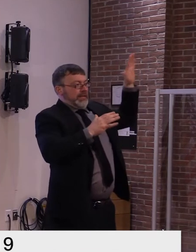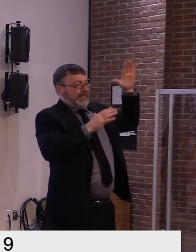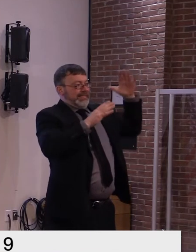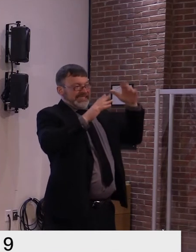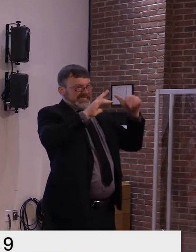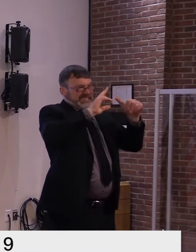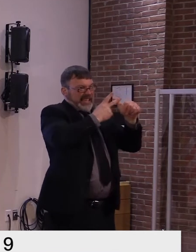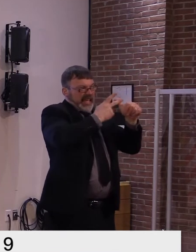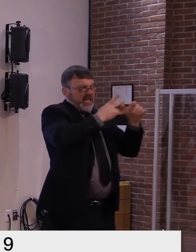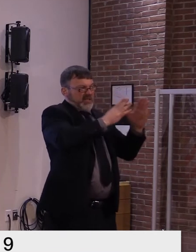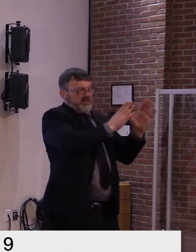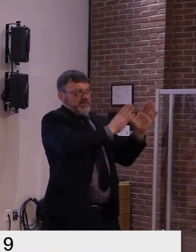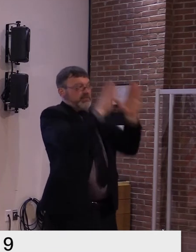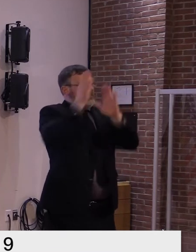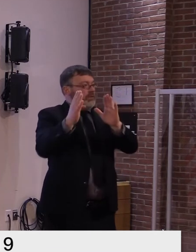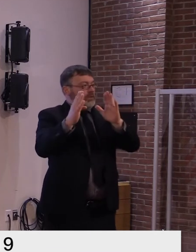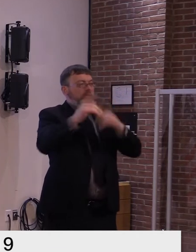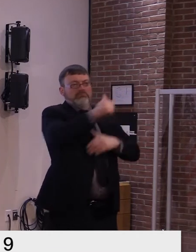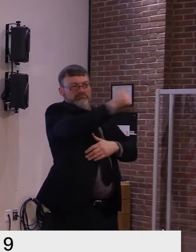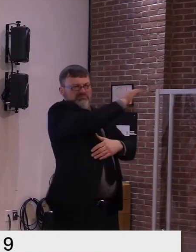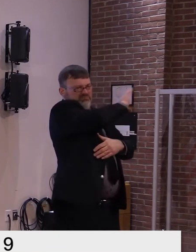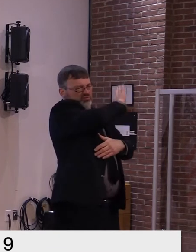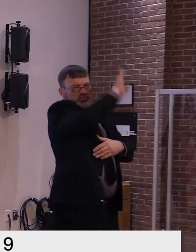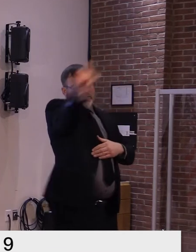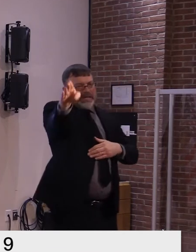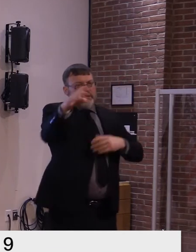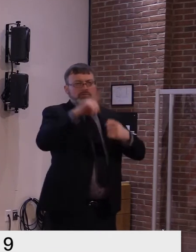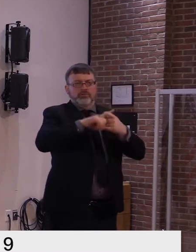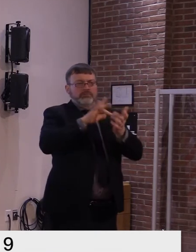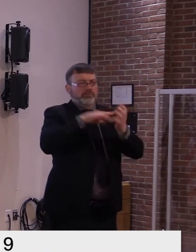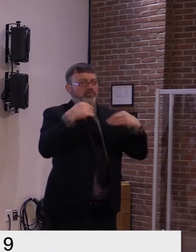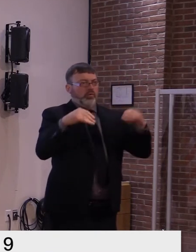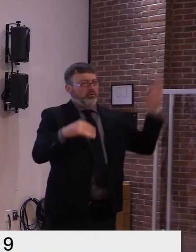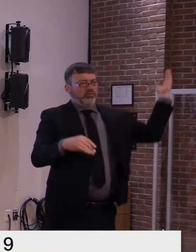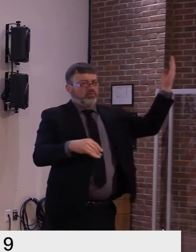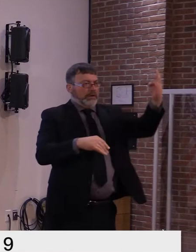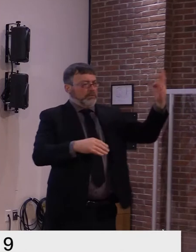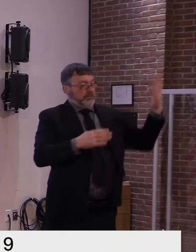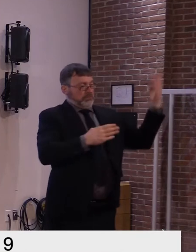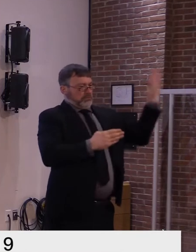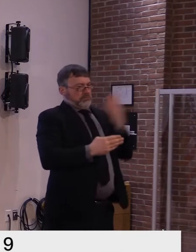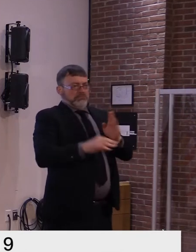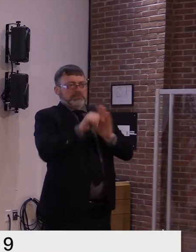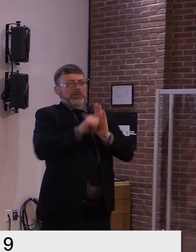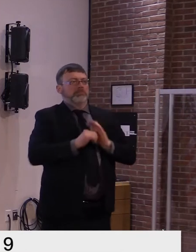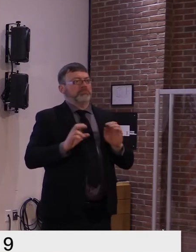But I think you're going to see district offices, district health offices,